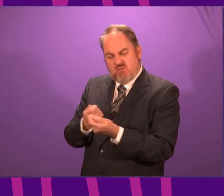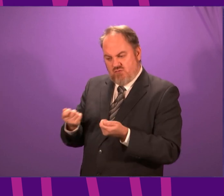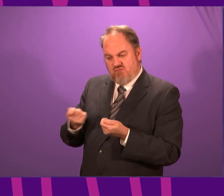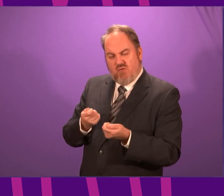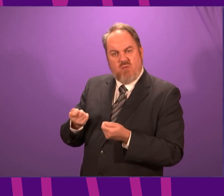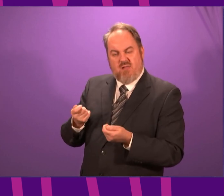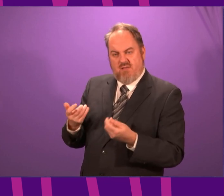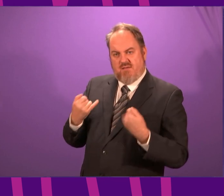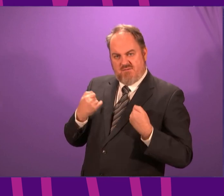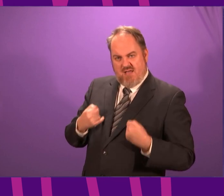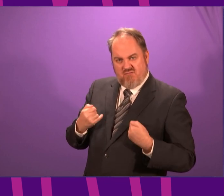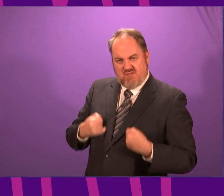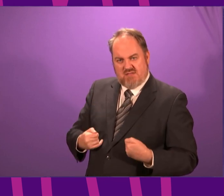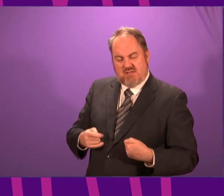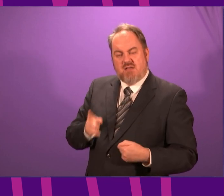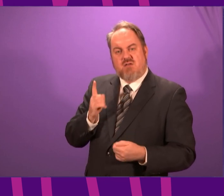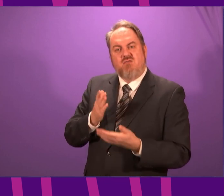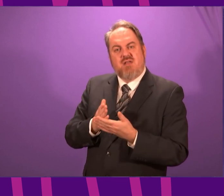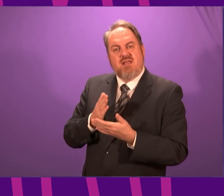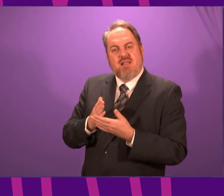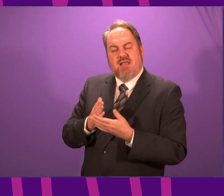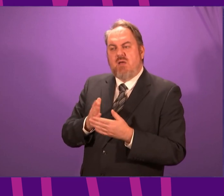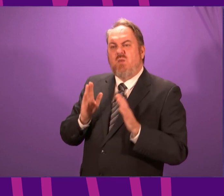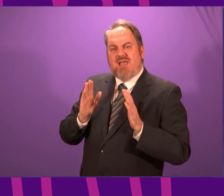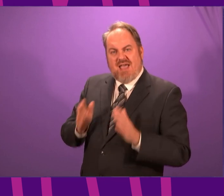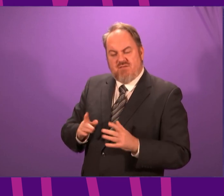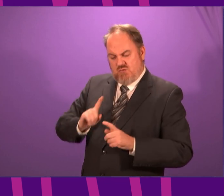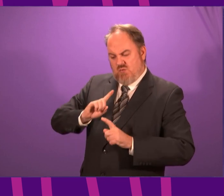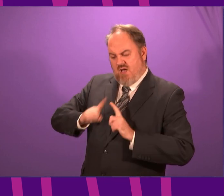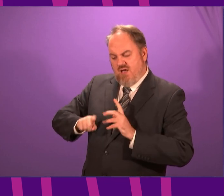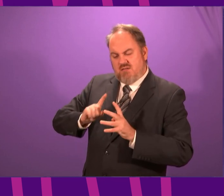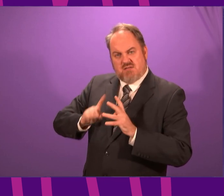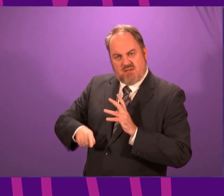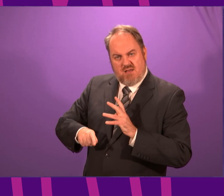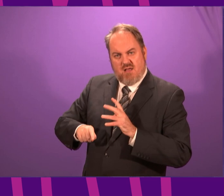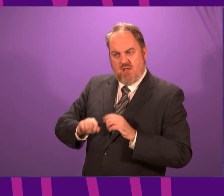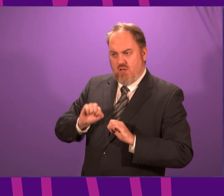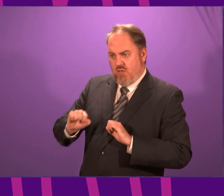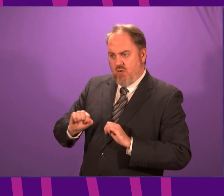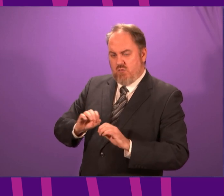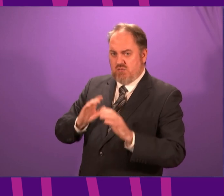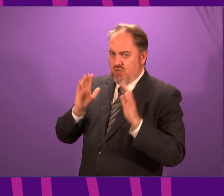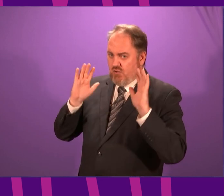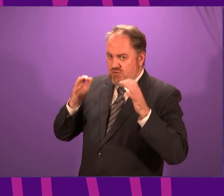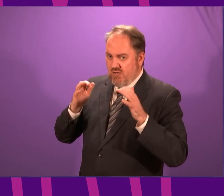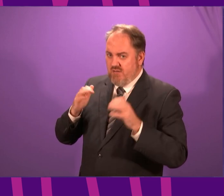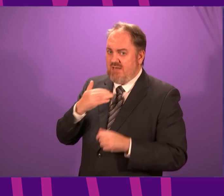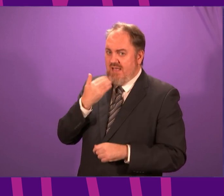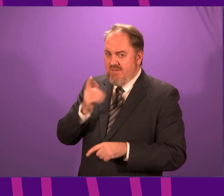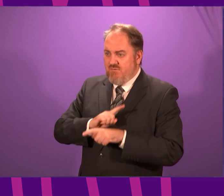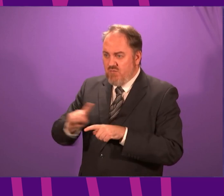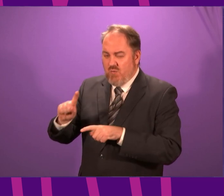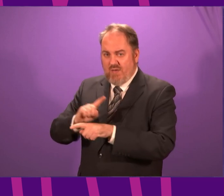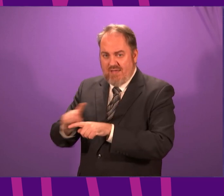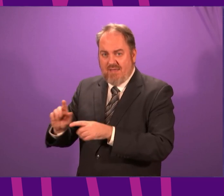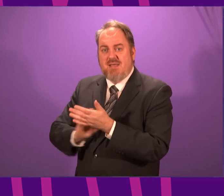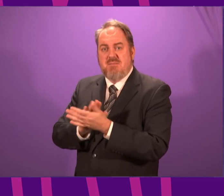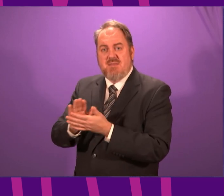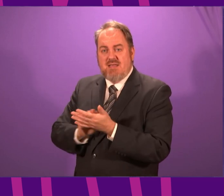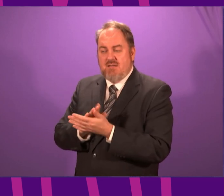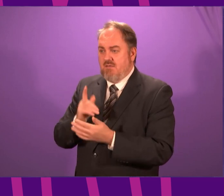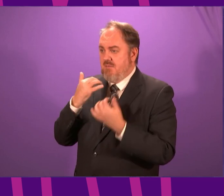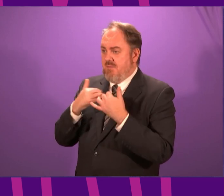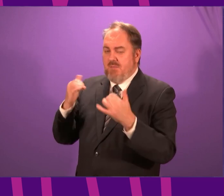problem is, if we cannot confidently and fluently answer those questions on a daily or a weekly basis, then the job that we have of taking the public with